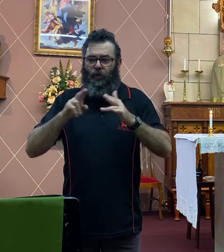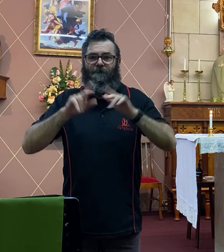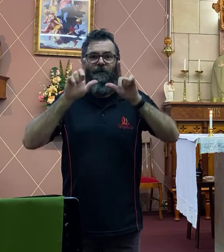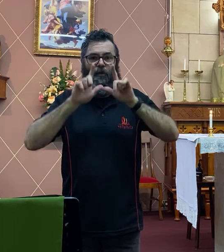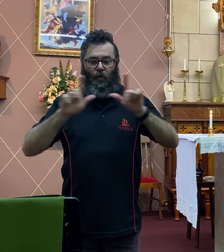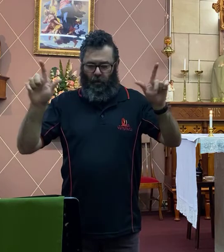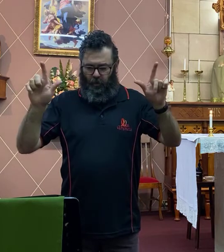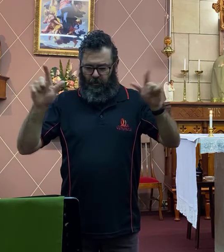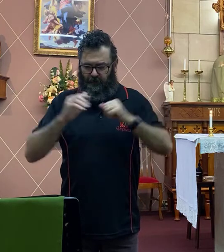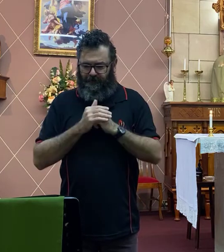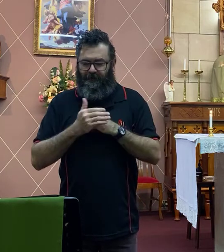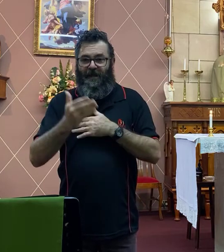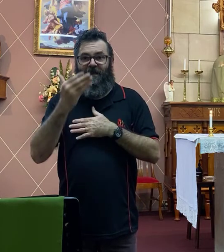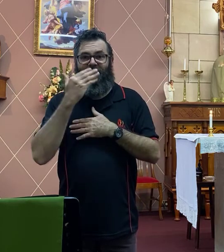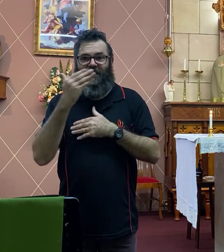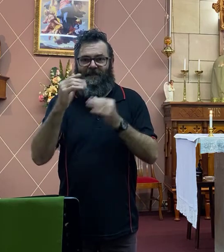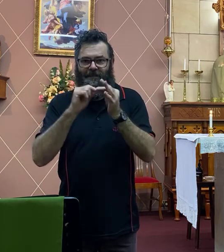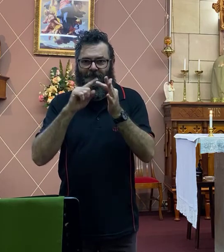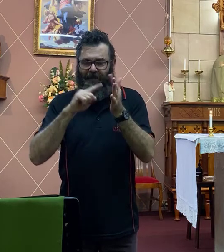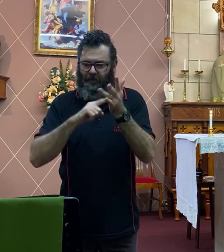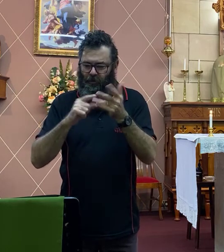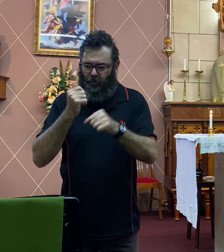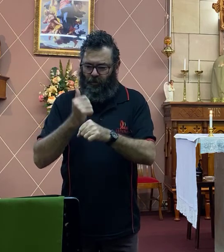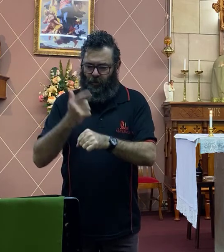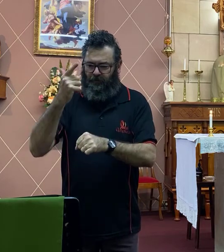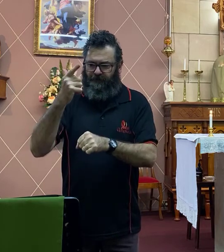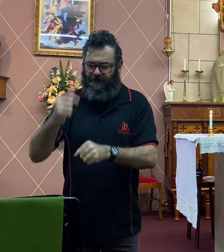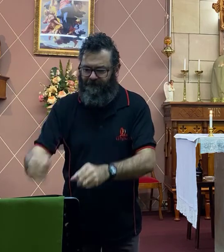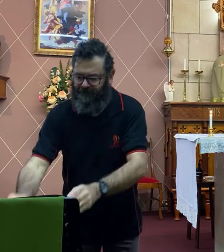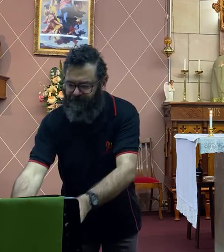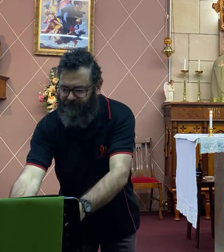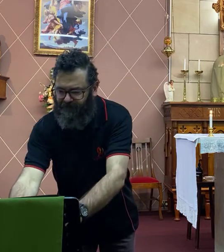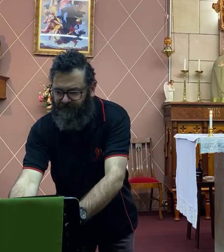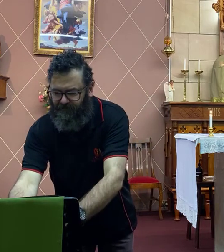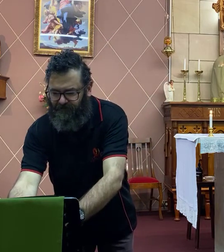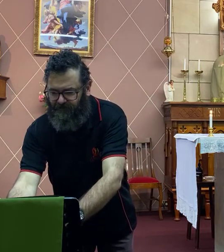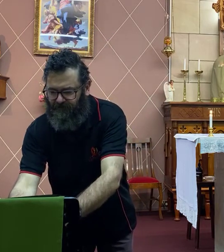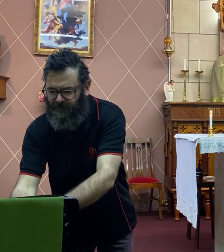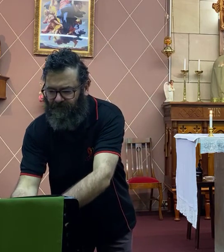This is the word of the Lord. Thanks be to God.